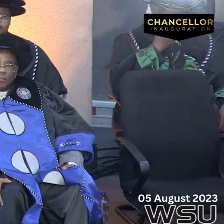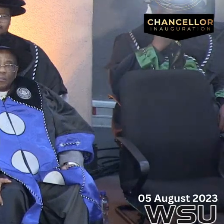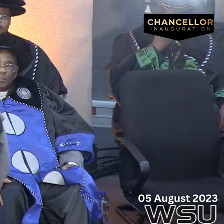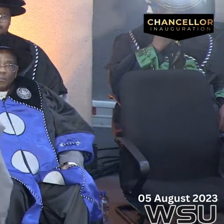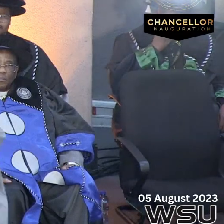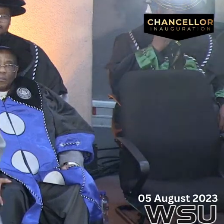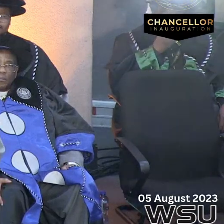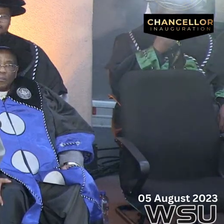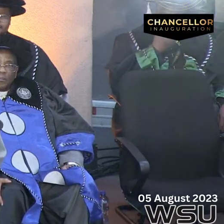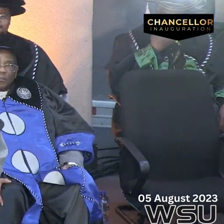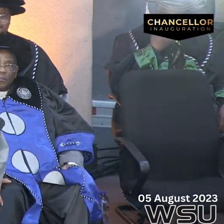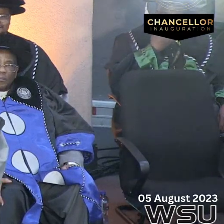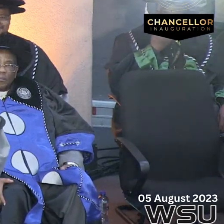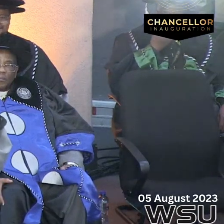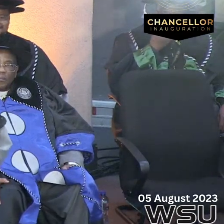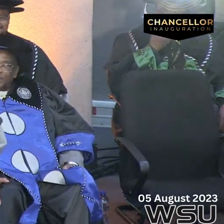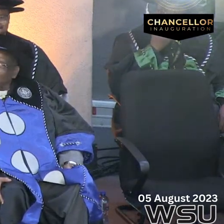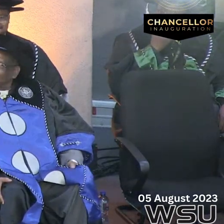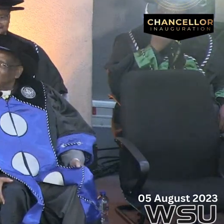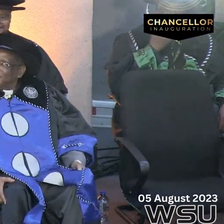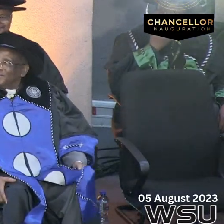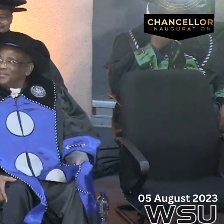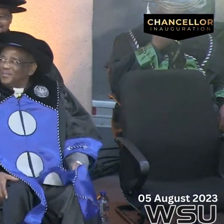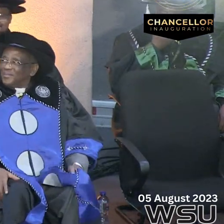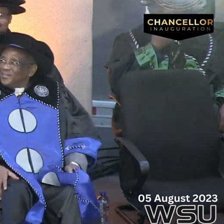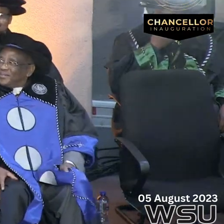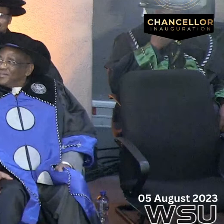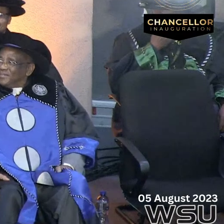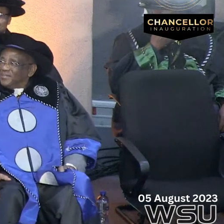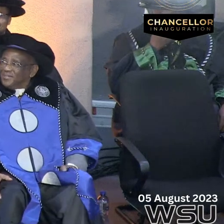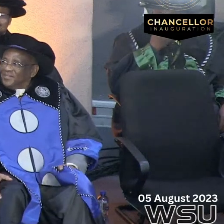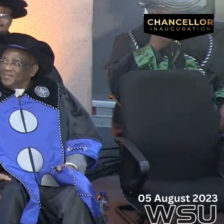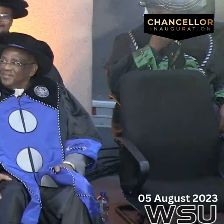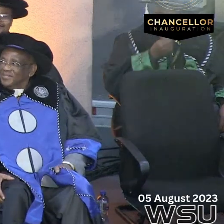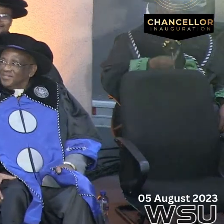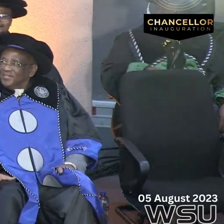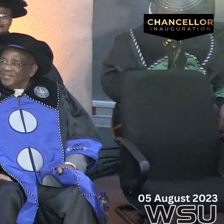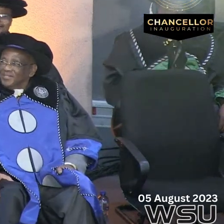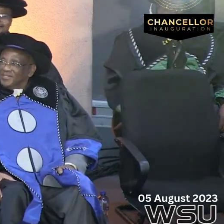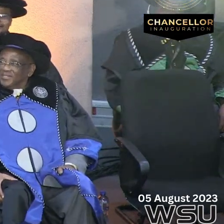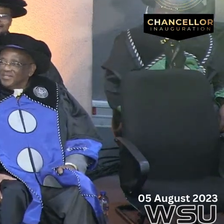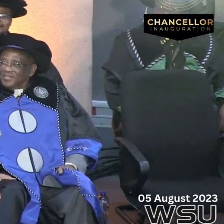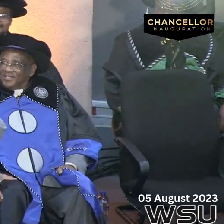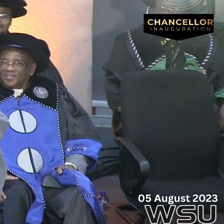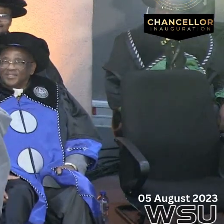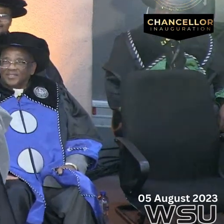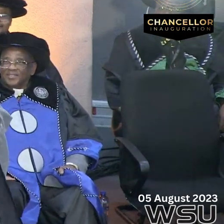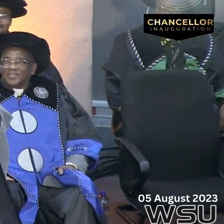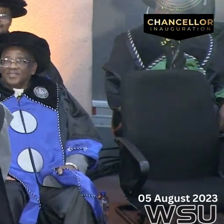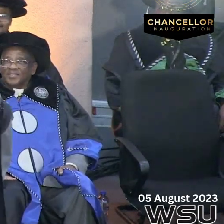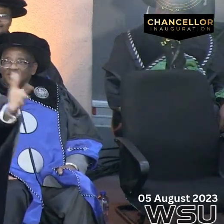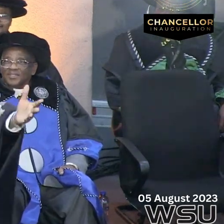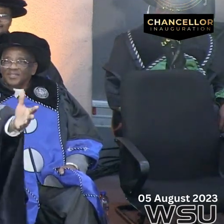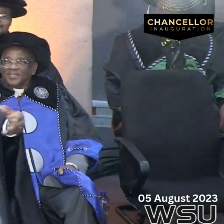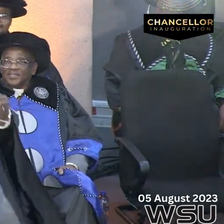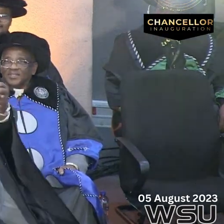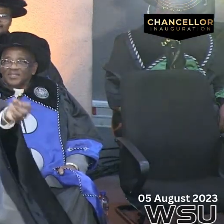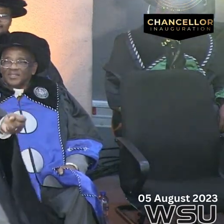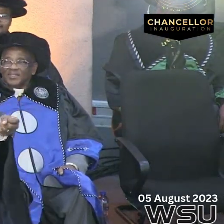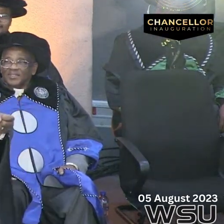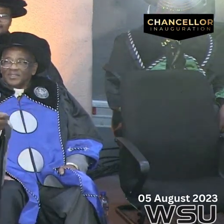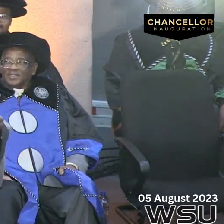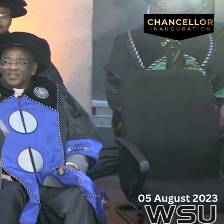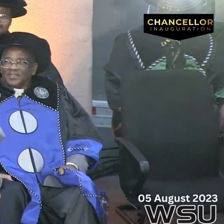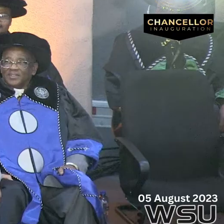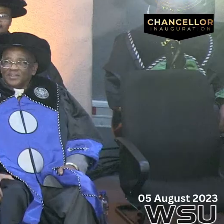nifuna ukulwa nidibane nam phaphandle ninento yowuthi ngenye ixesha xa nilwela amalungelo wenu niske nitsibe beyond into